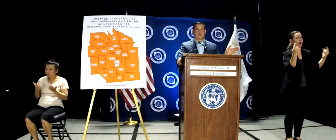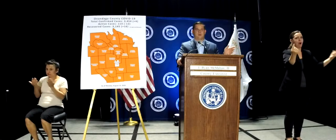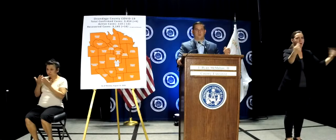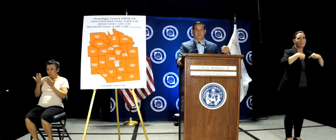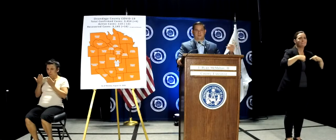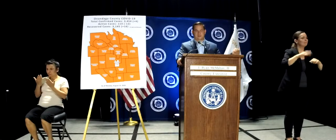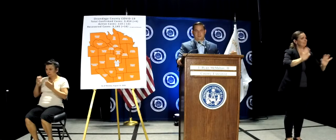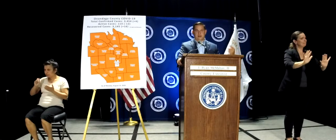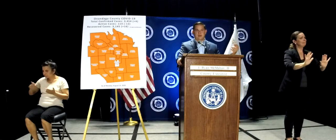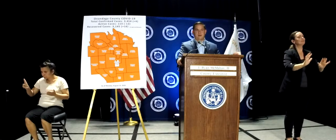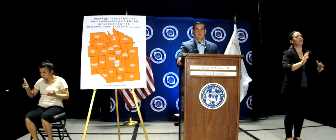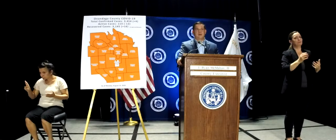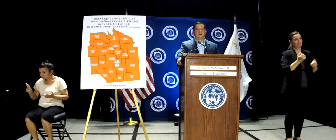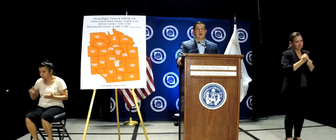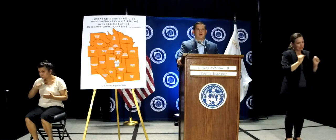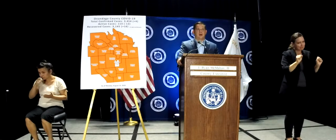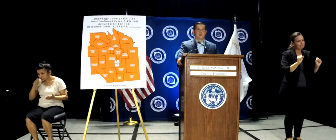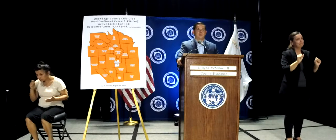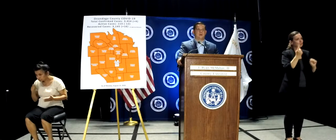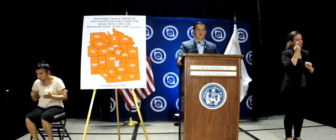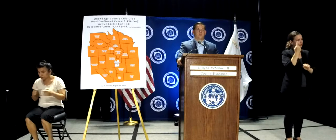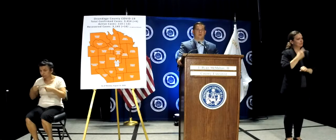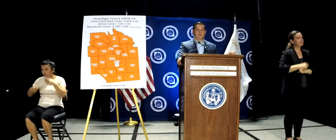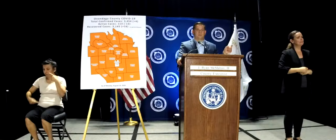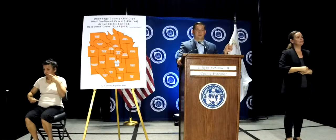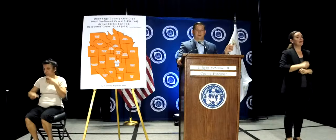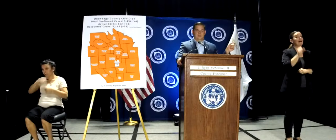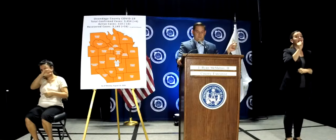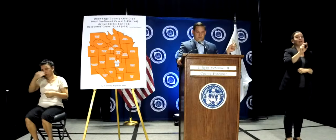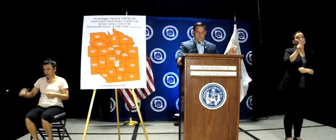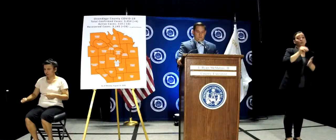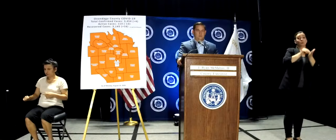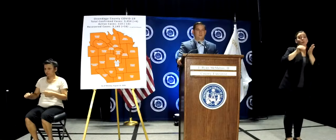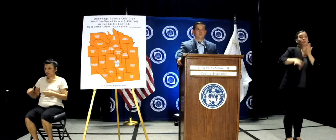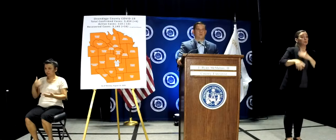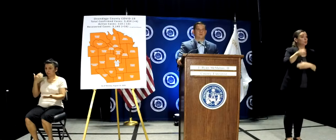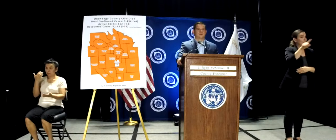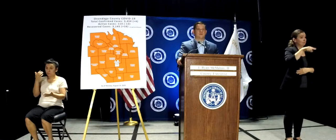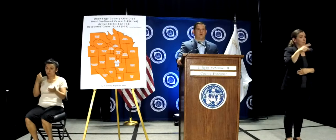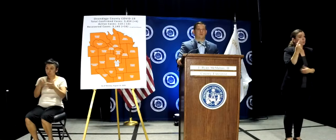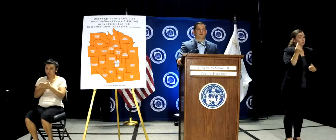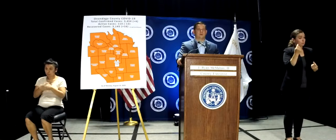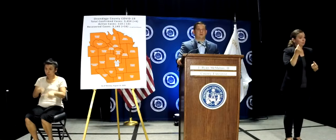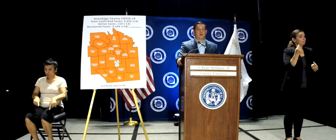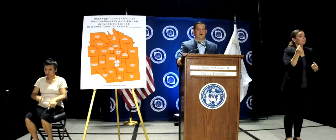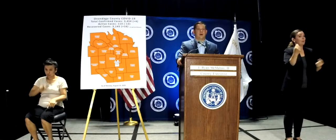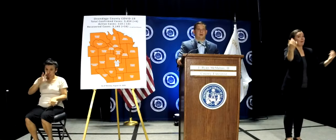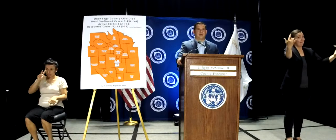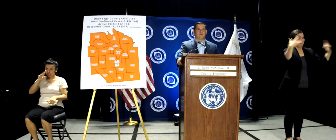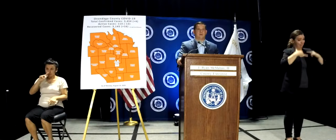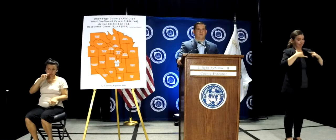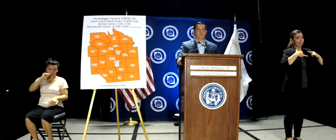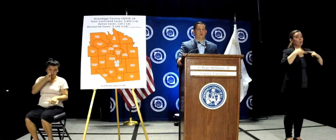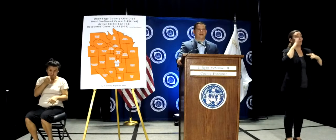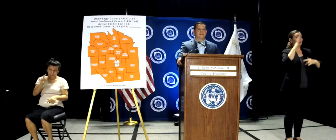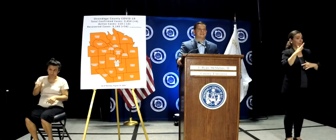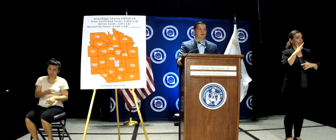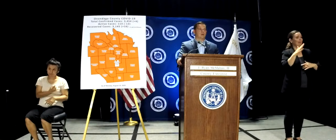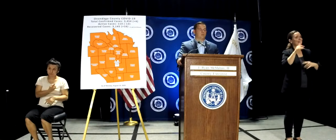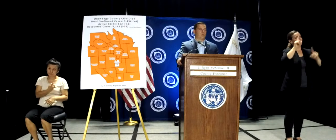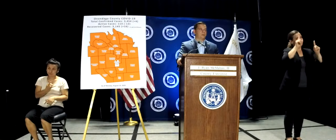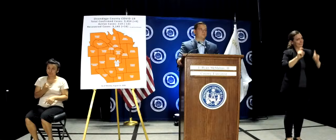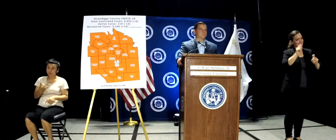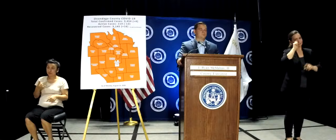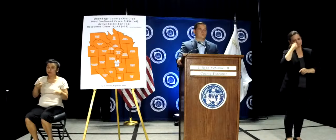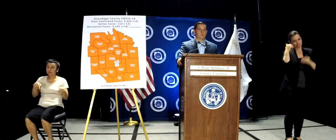negative. They come in, we test them again. And then what do we do to mitigate the risk of COVID from a 0.8